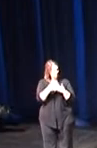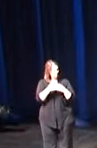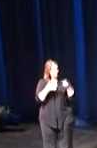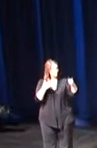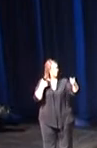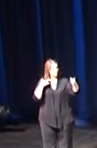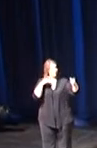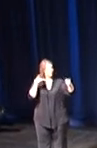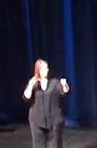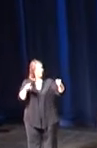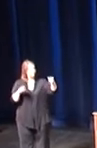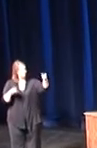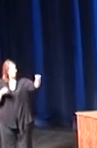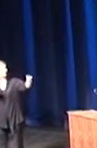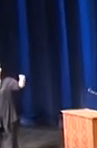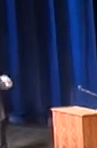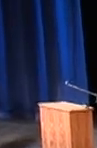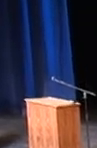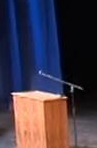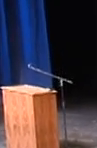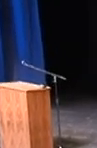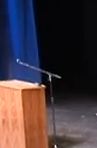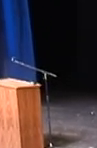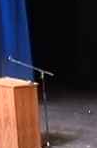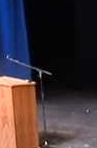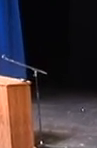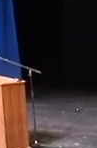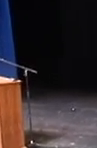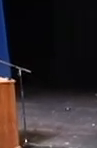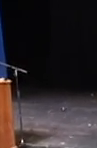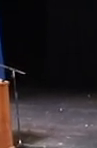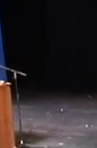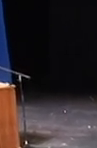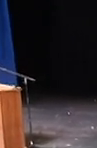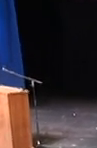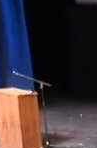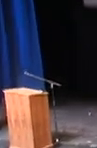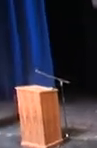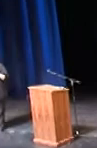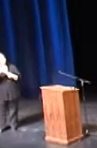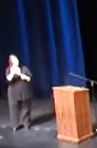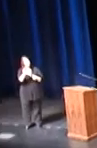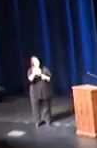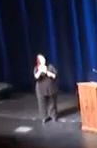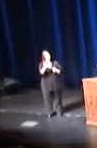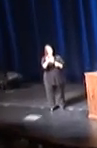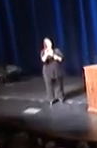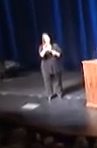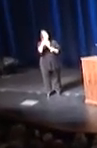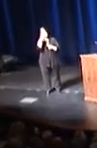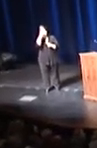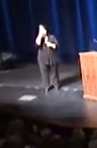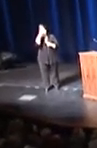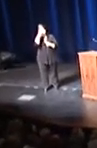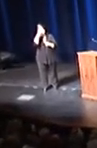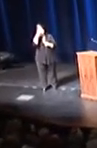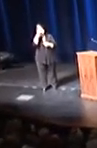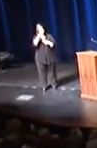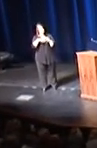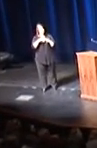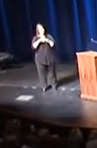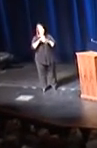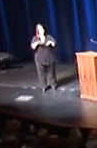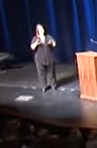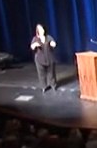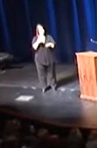have a yep. Dr. Grandin, what is your thoughts on children